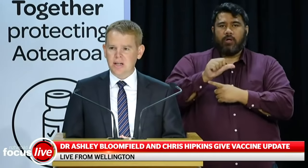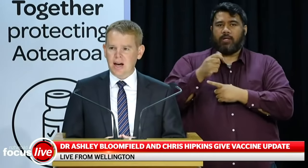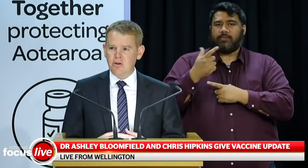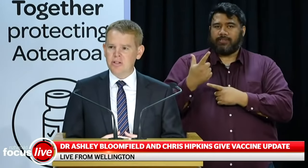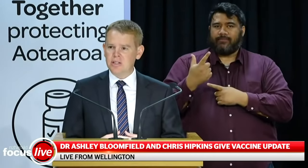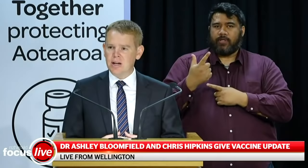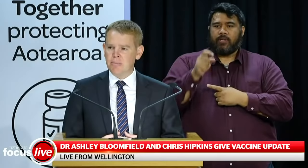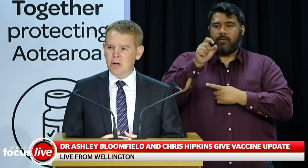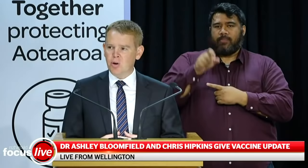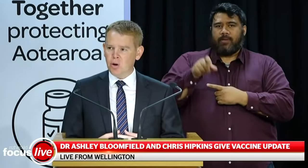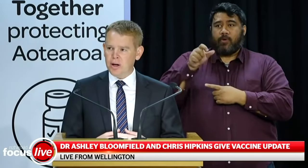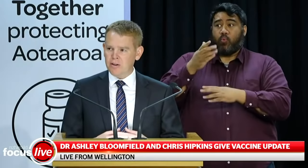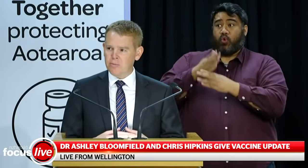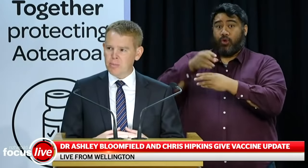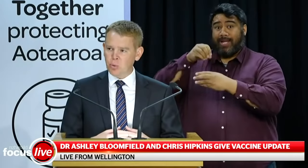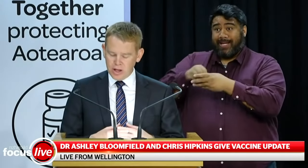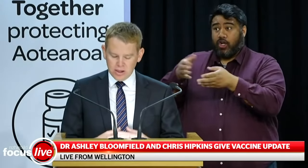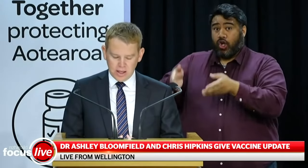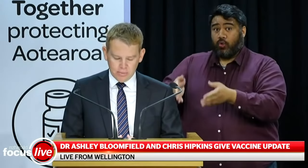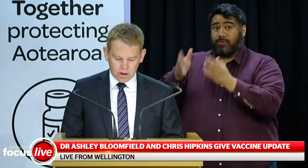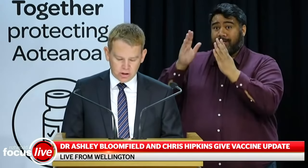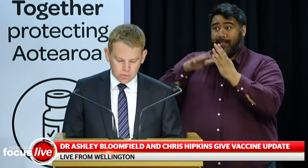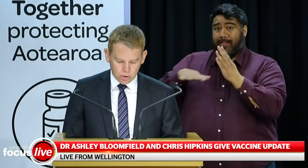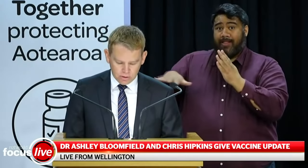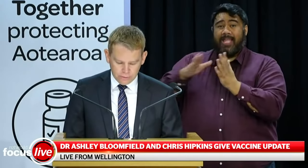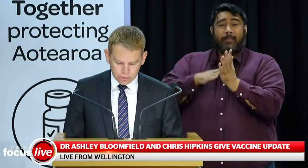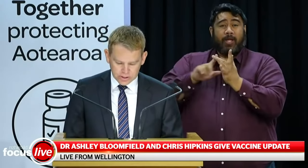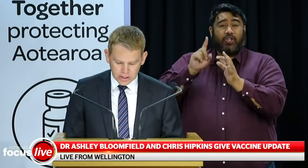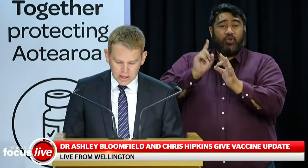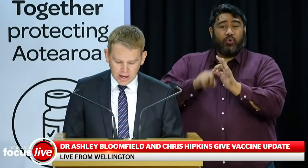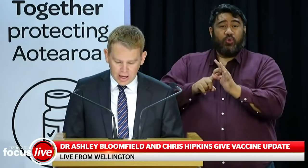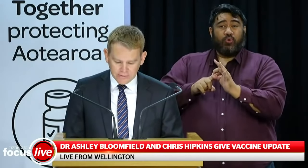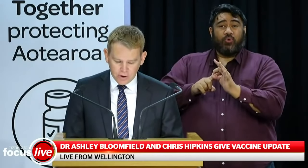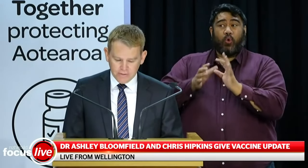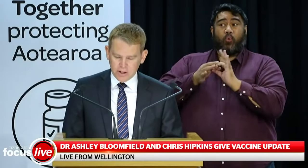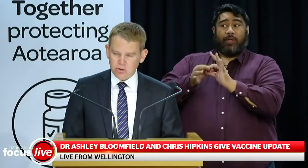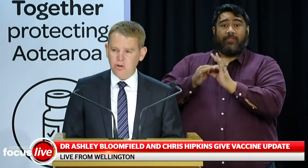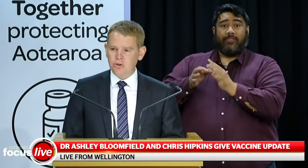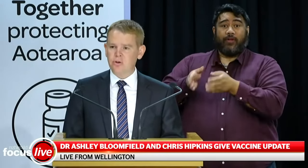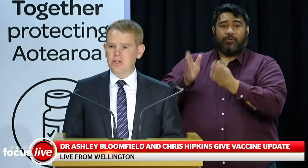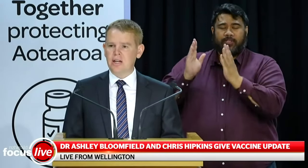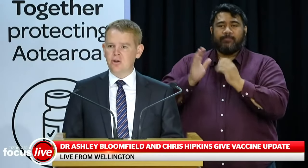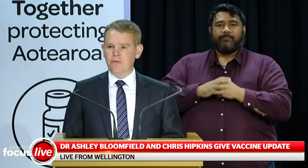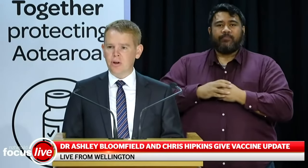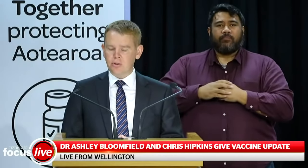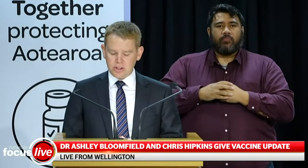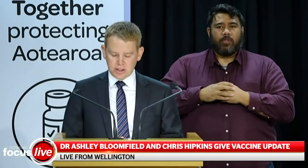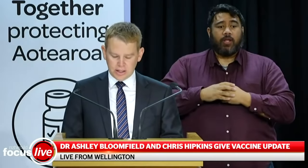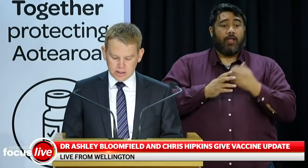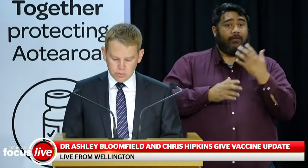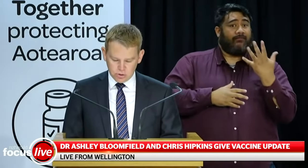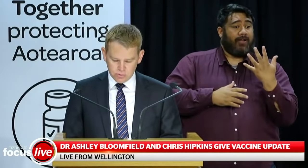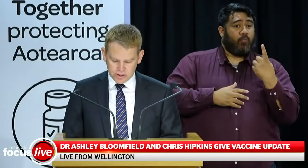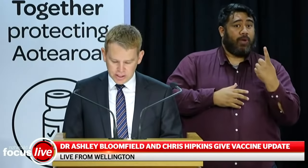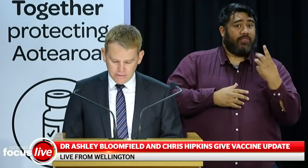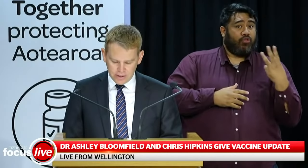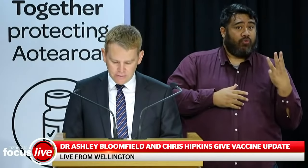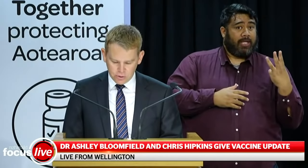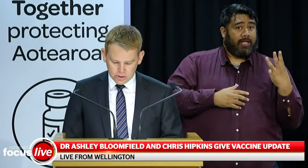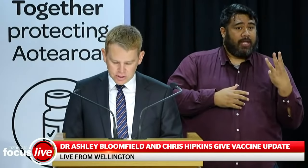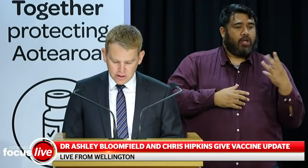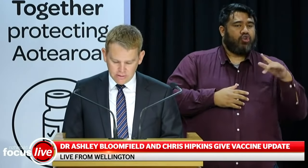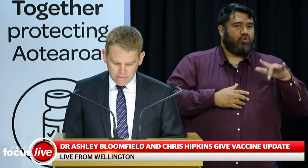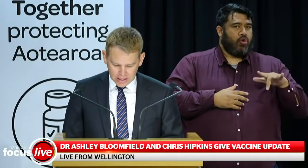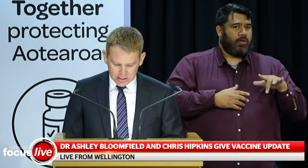4,497 is the current number of people in the MIQ workforce. 513 of those are still to receive